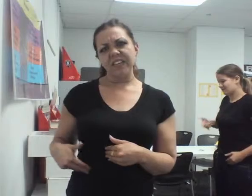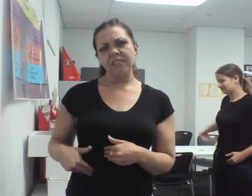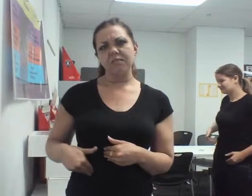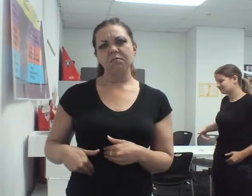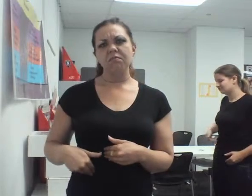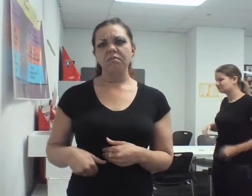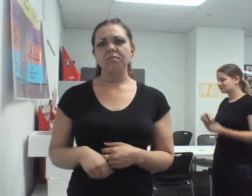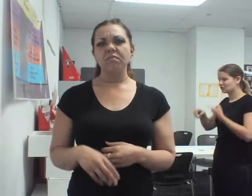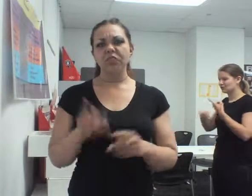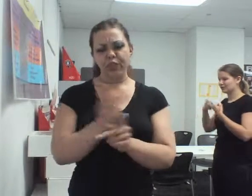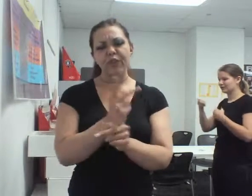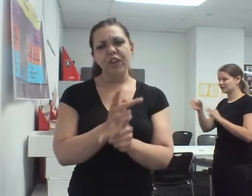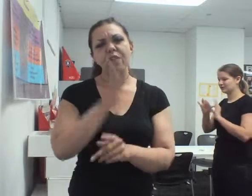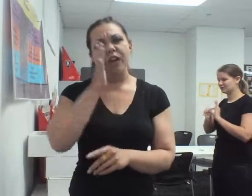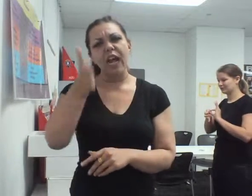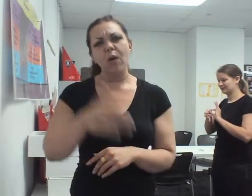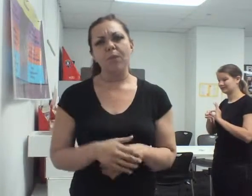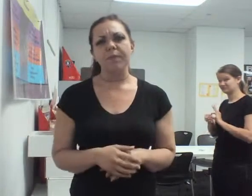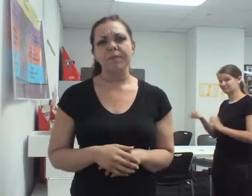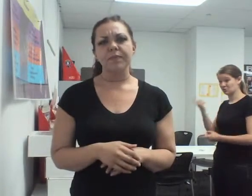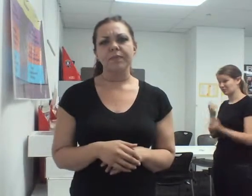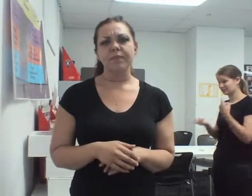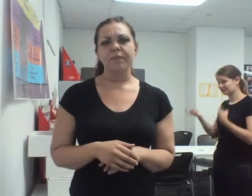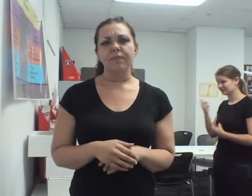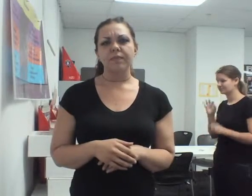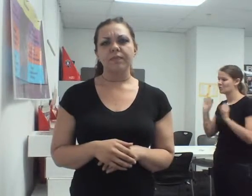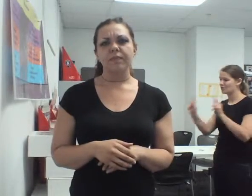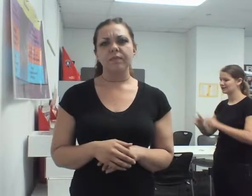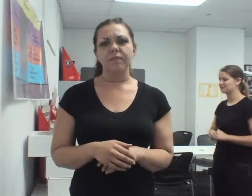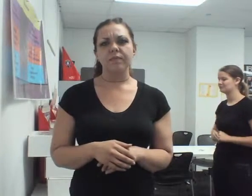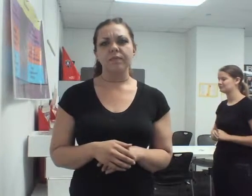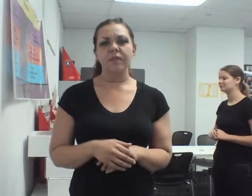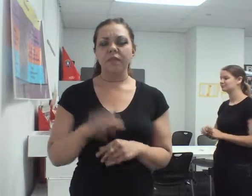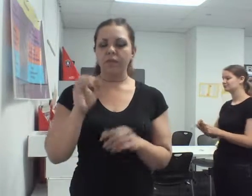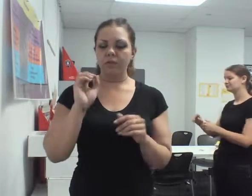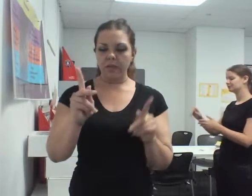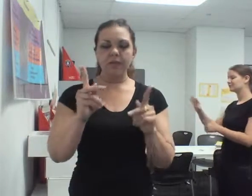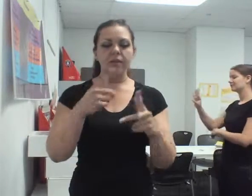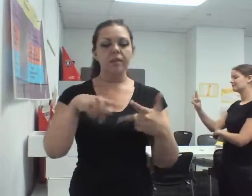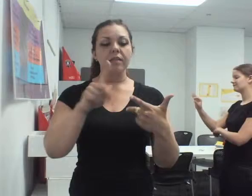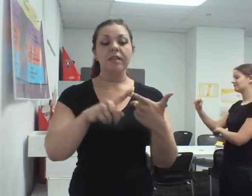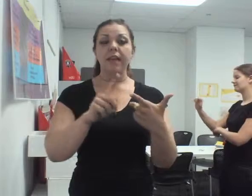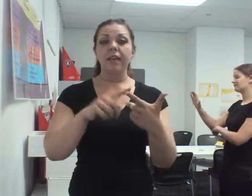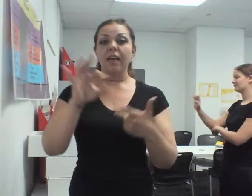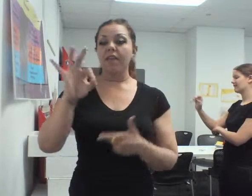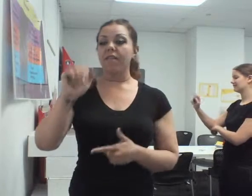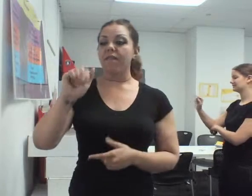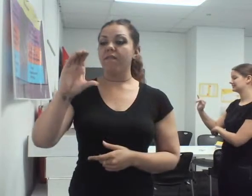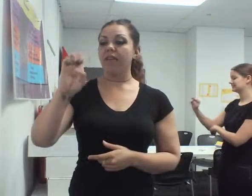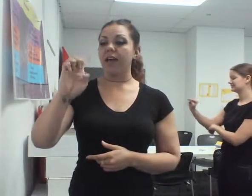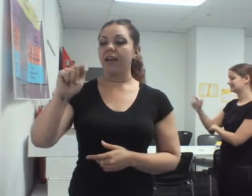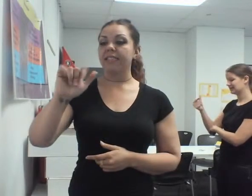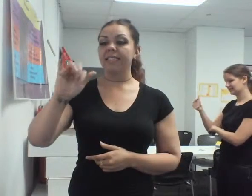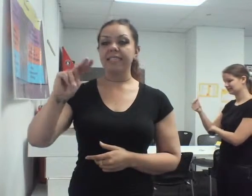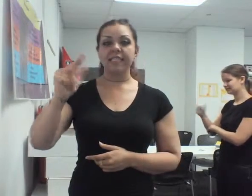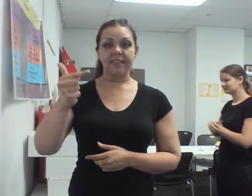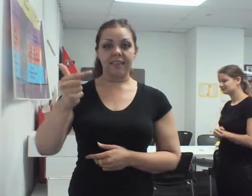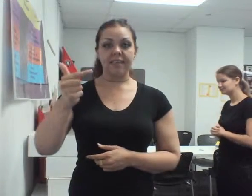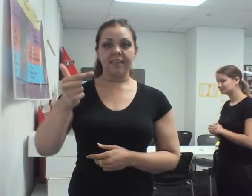Okay? Any other questions about it? Alright. Faceting. Faceting is bundling components